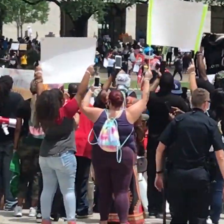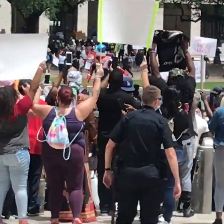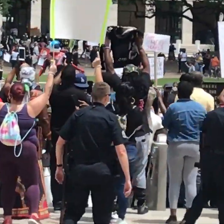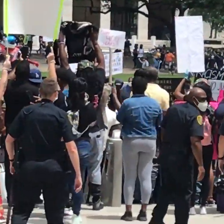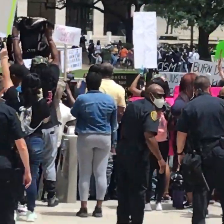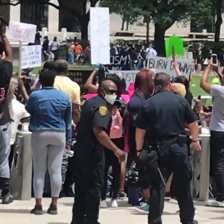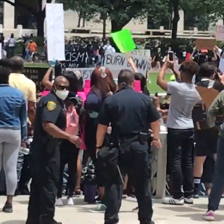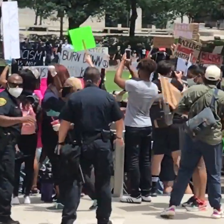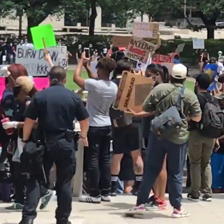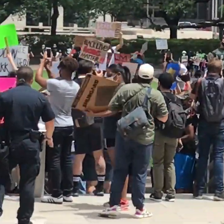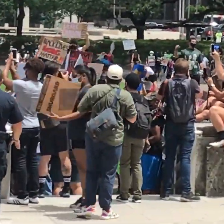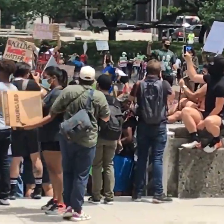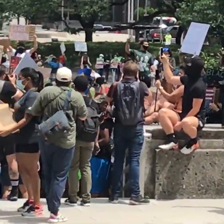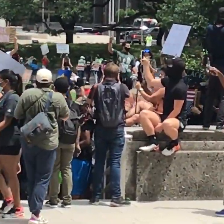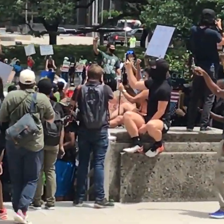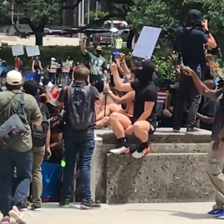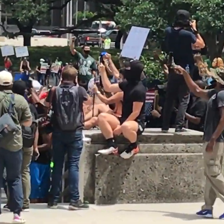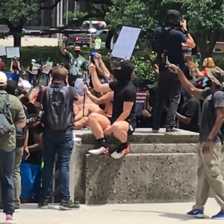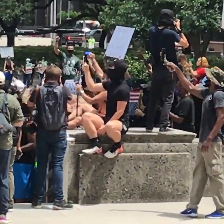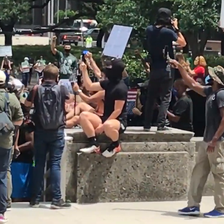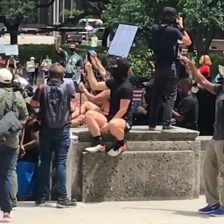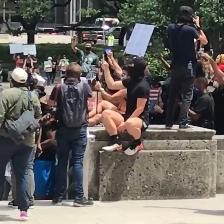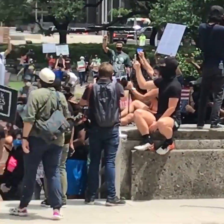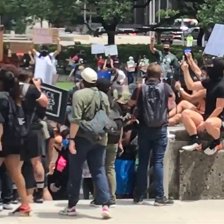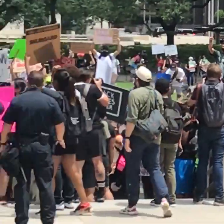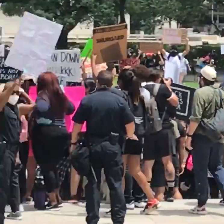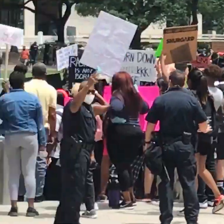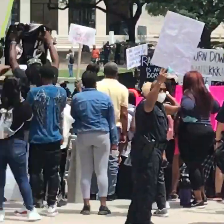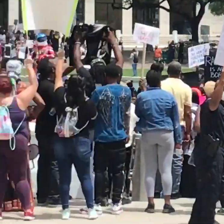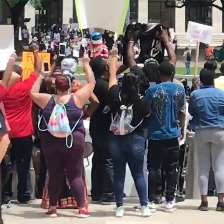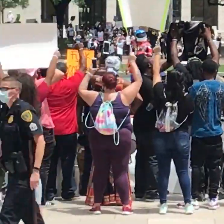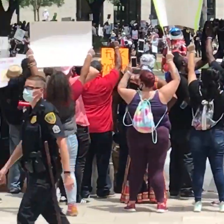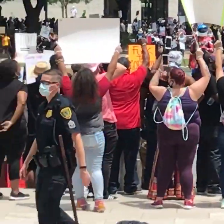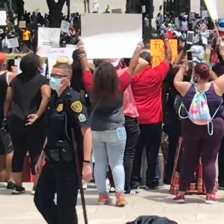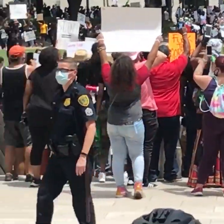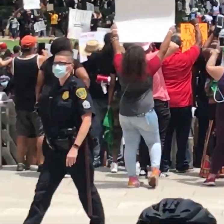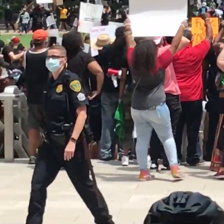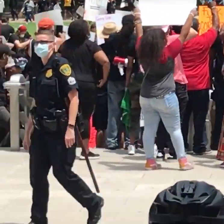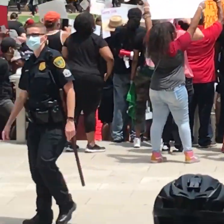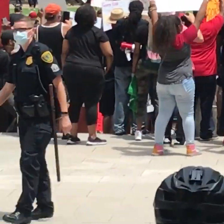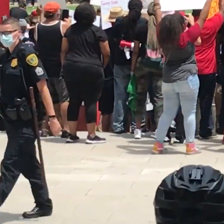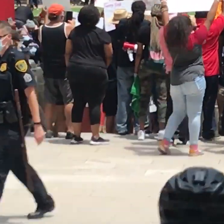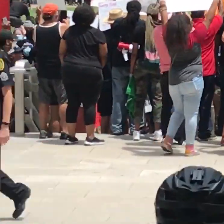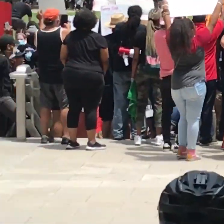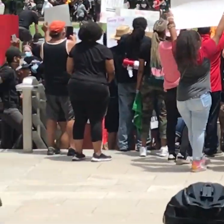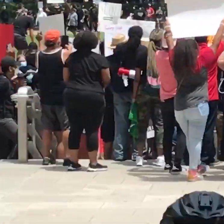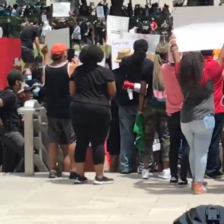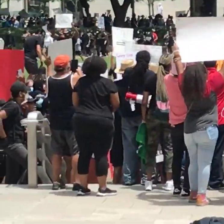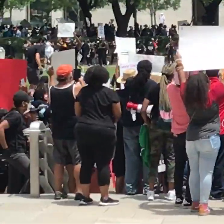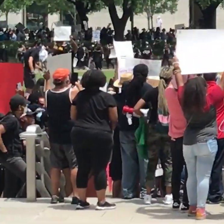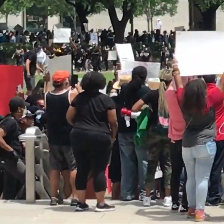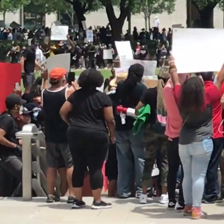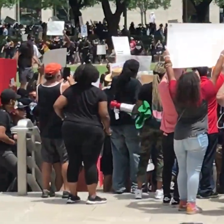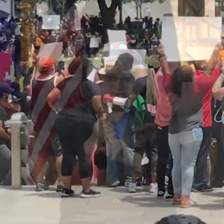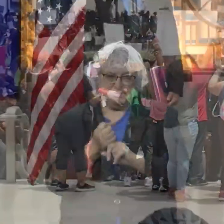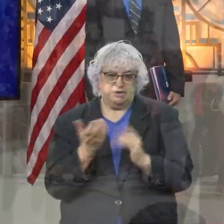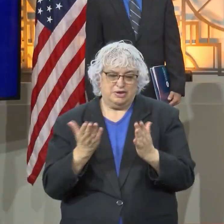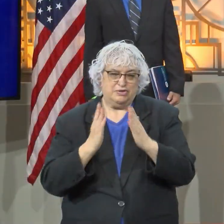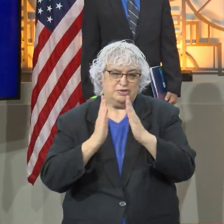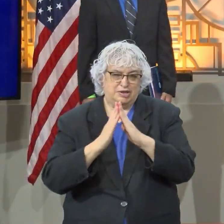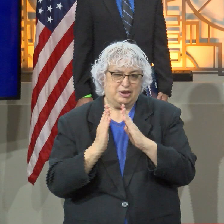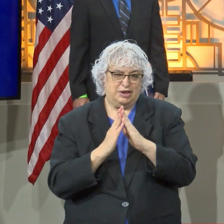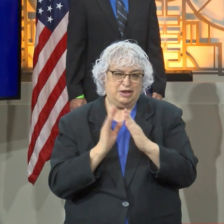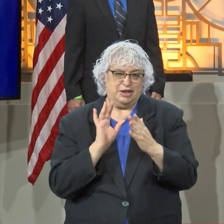few exceptions. There may have been a couple of arrests, and not in the downtown area, but in the city that may have